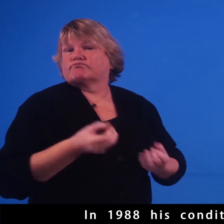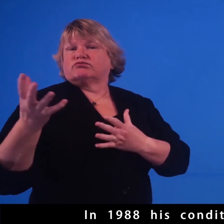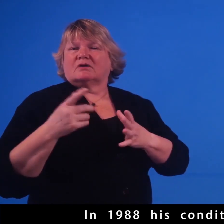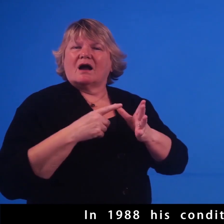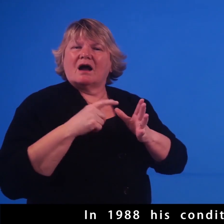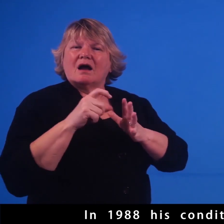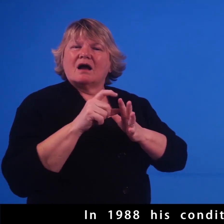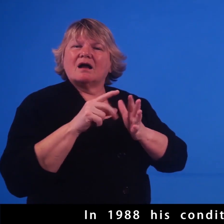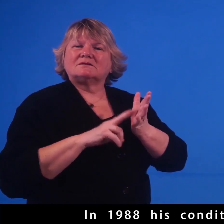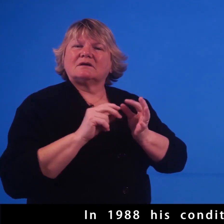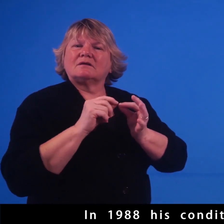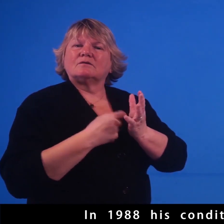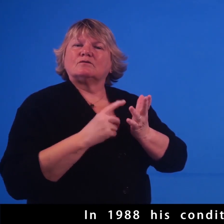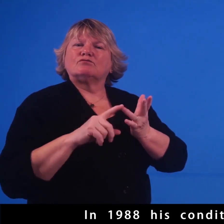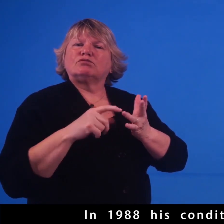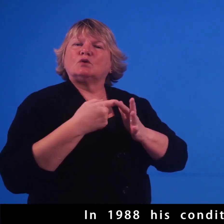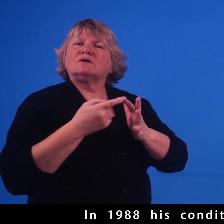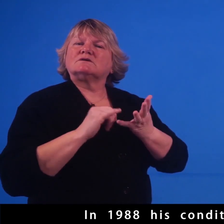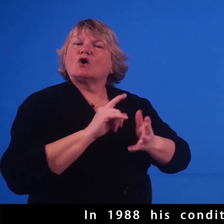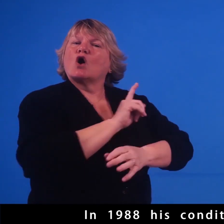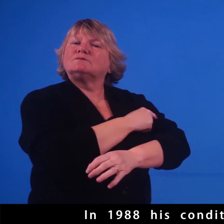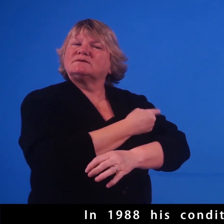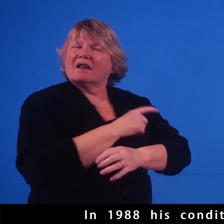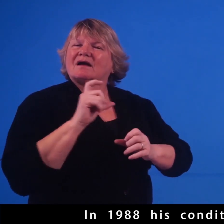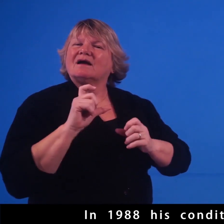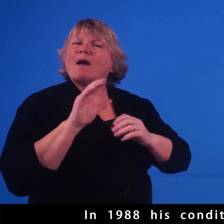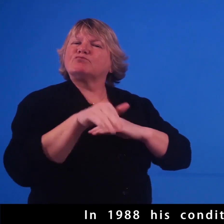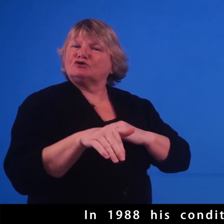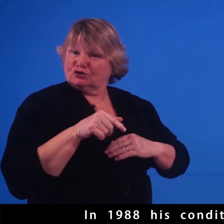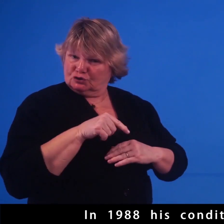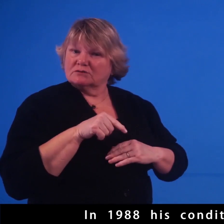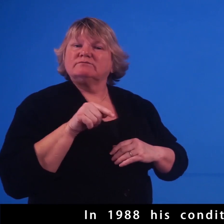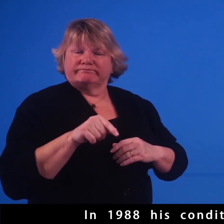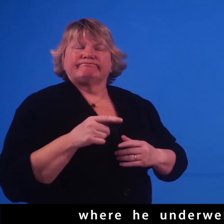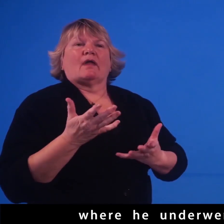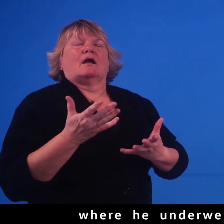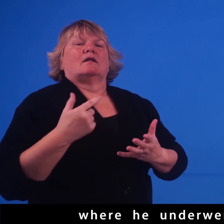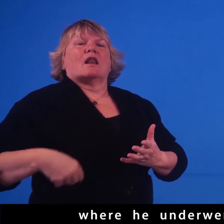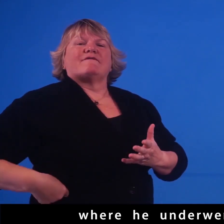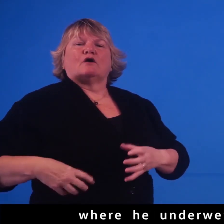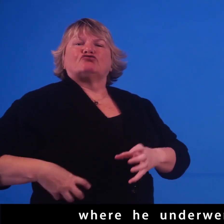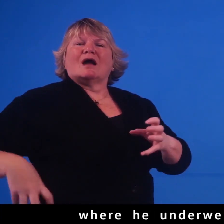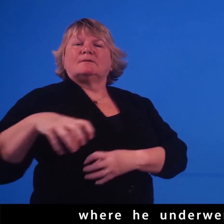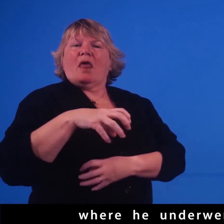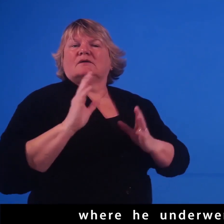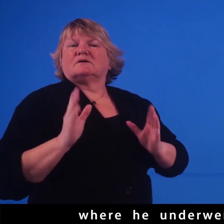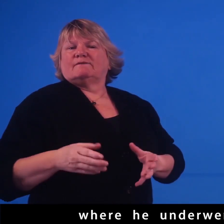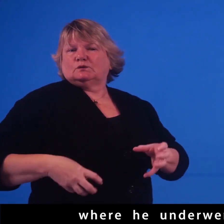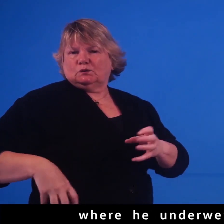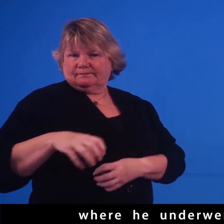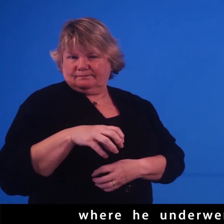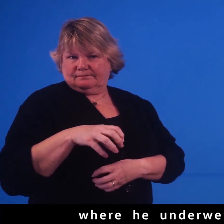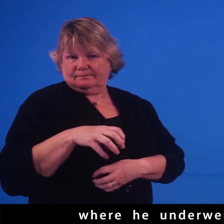became critical. He was admitted to Edinburgh Hospital in Cambridge, where he underwent a